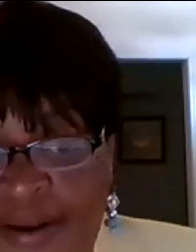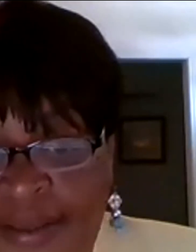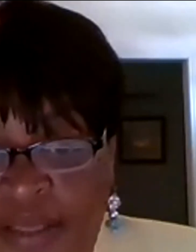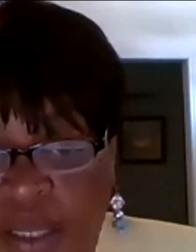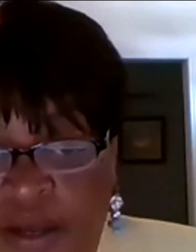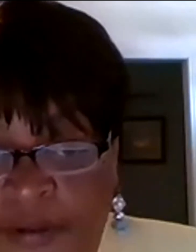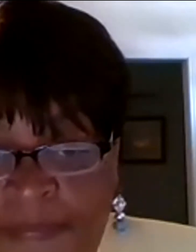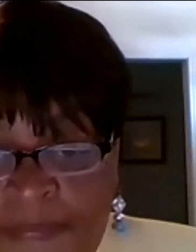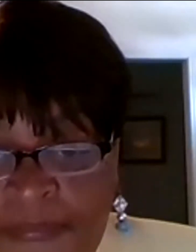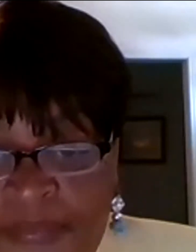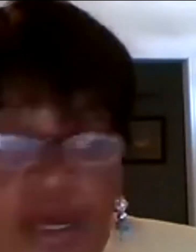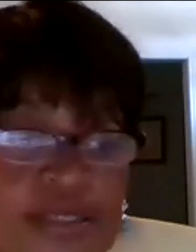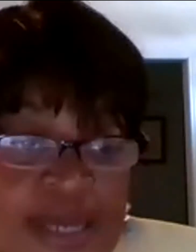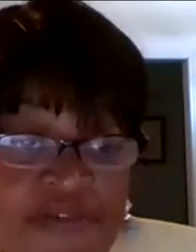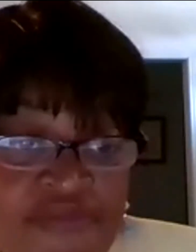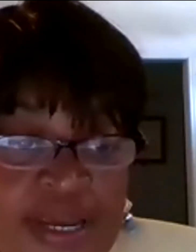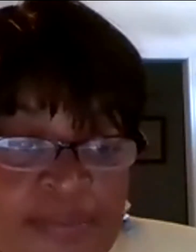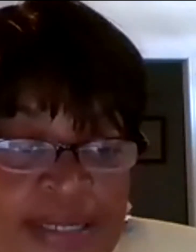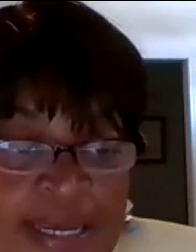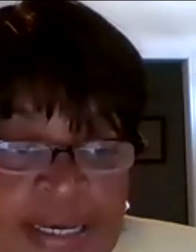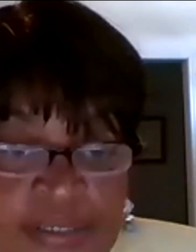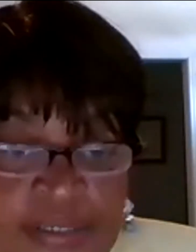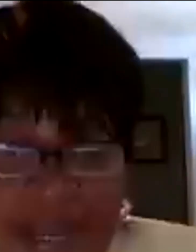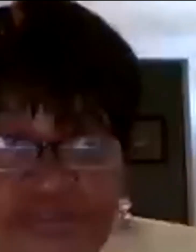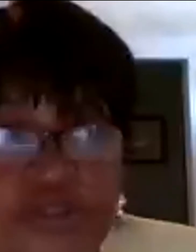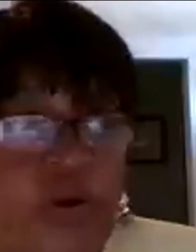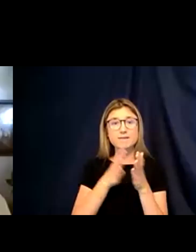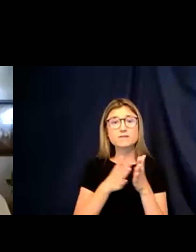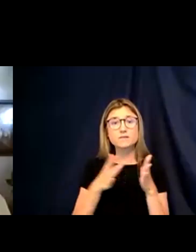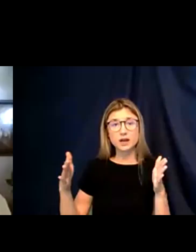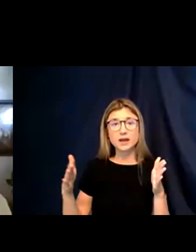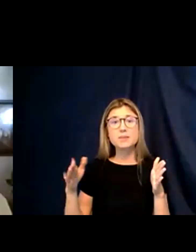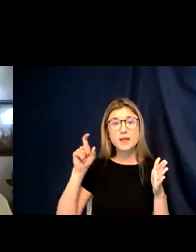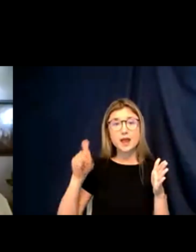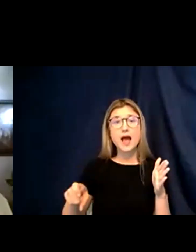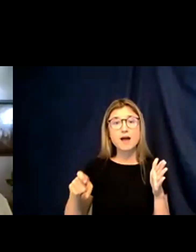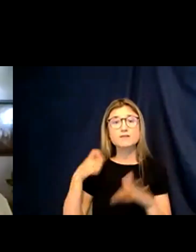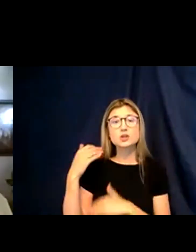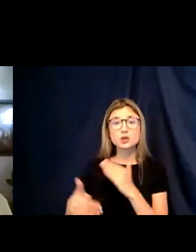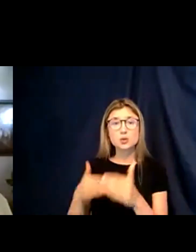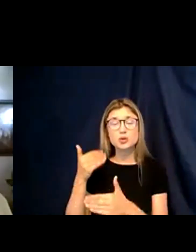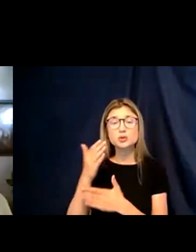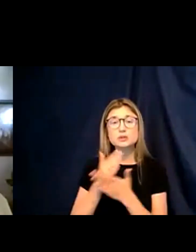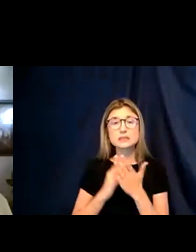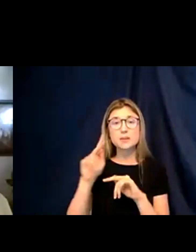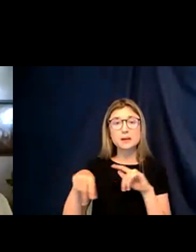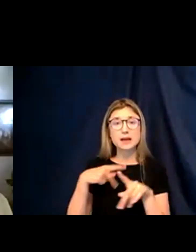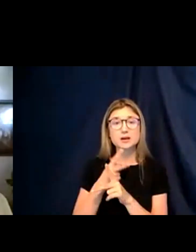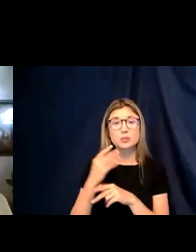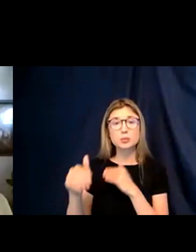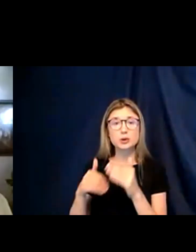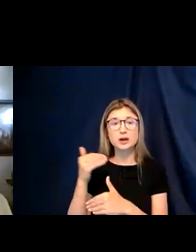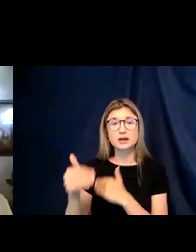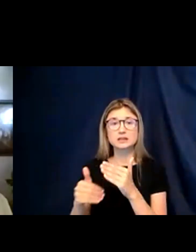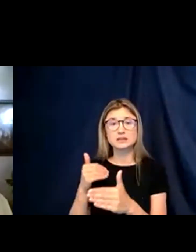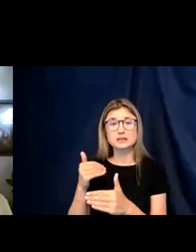that a time frame that they have to go through some type of process and